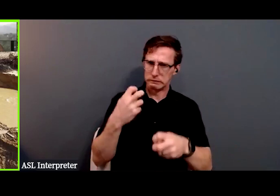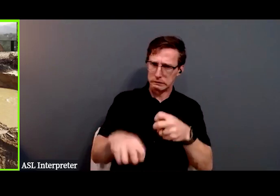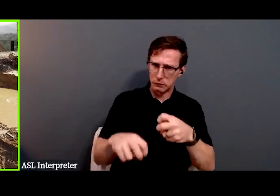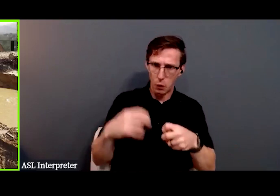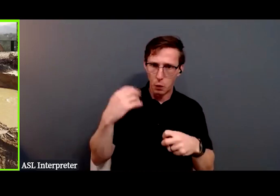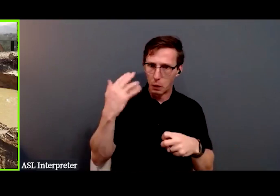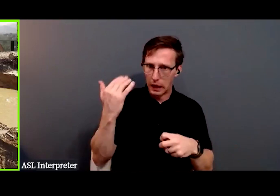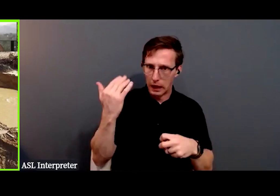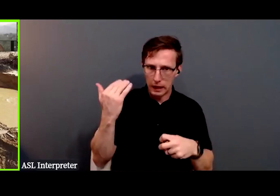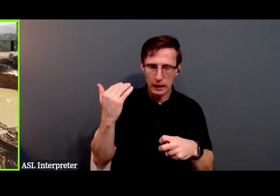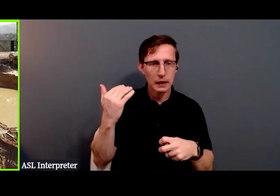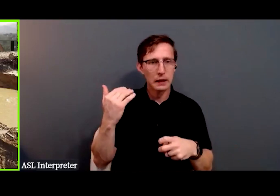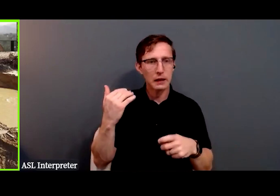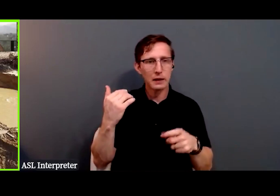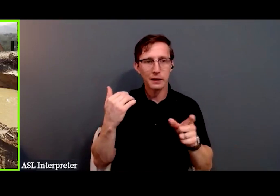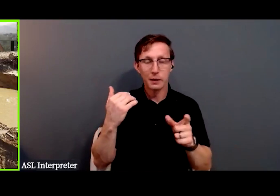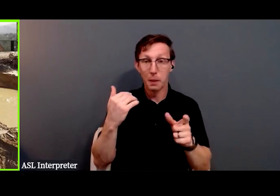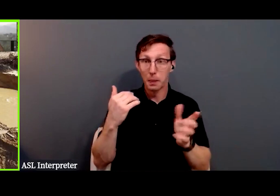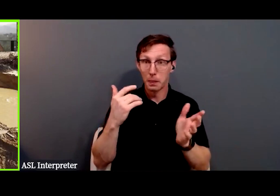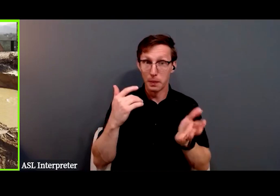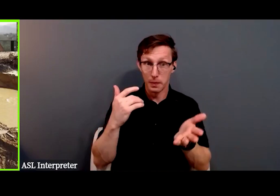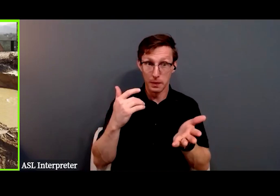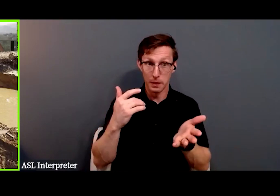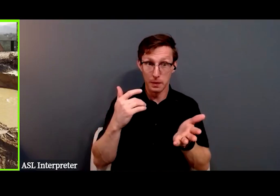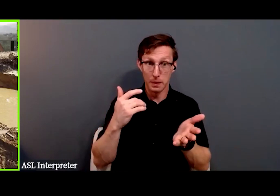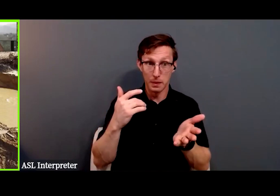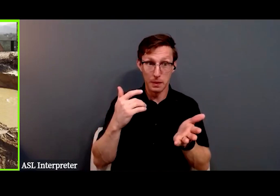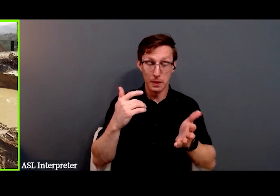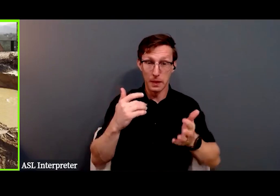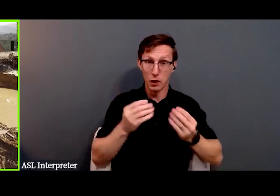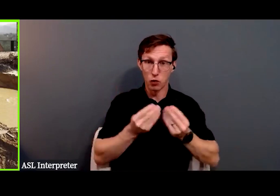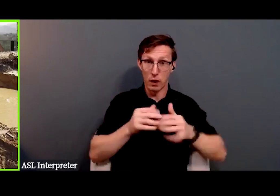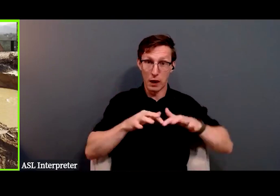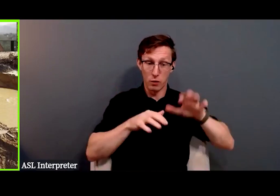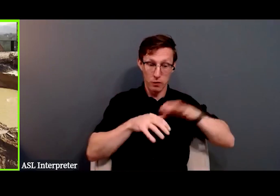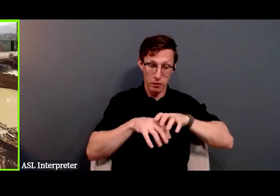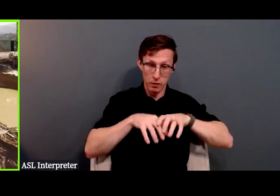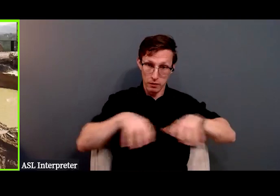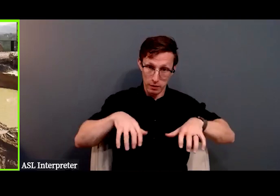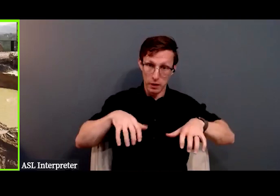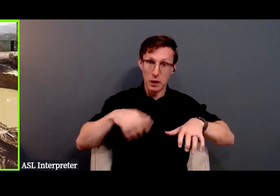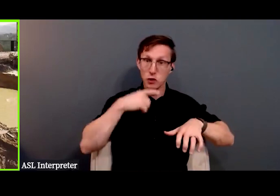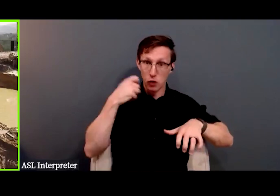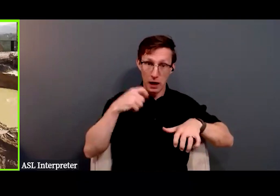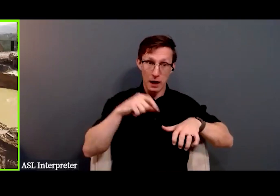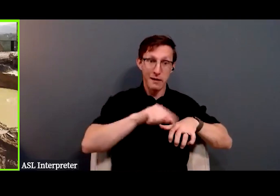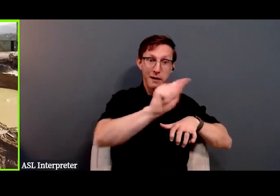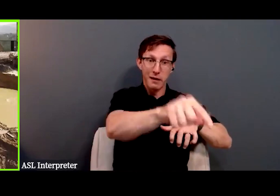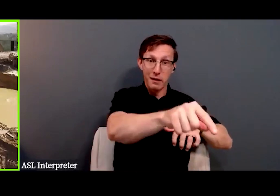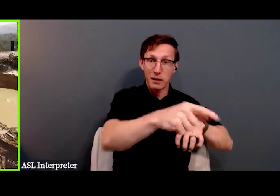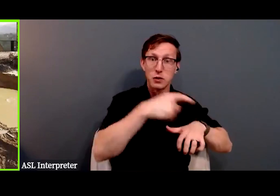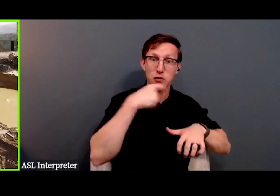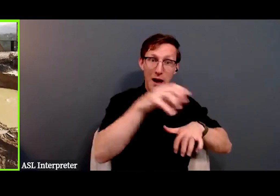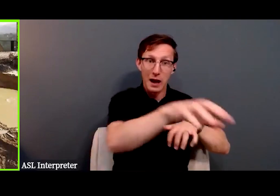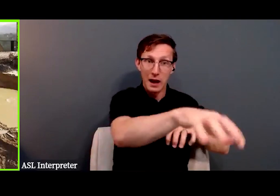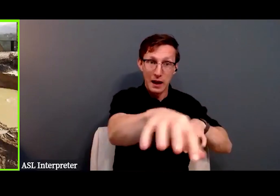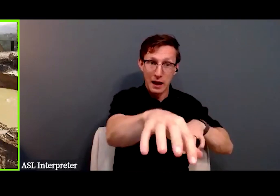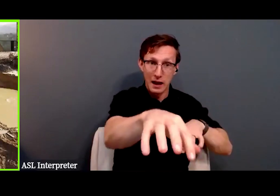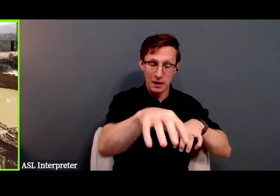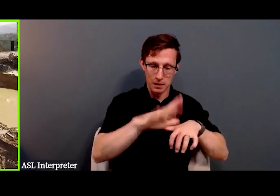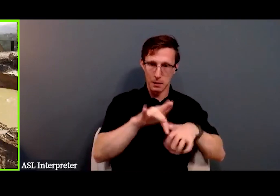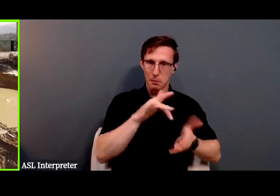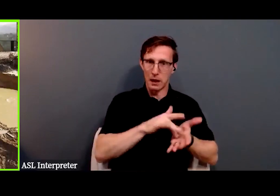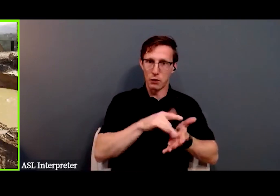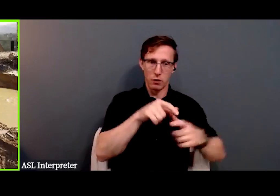I want to show is, you see the area they're working is dry. Those are dry conditions. The area they need to work is still